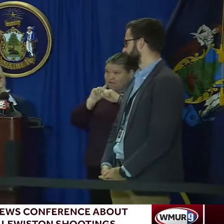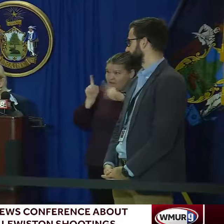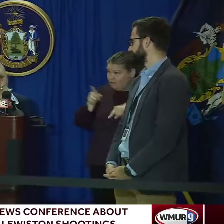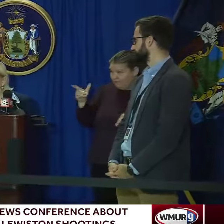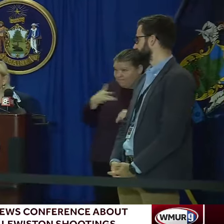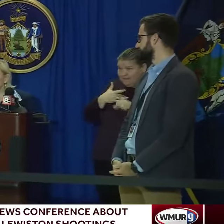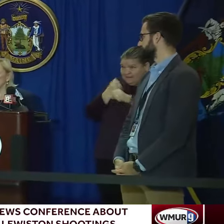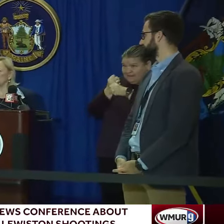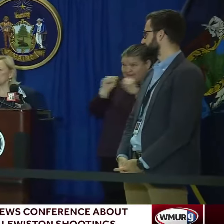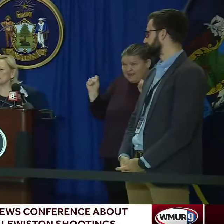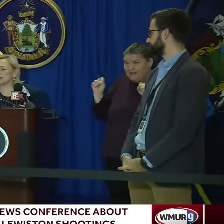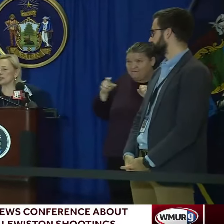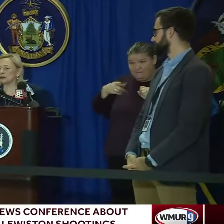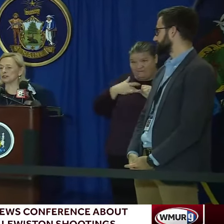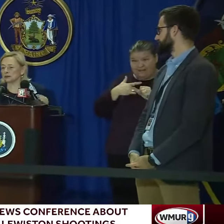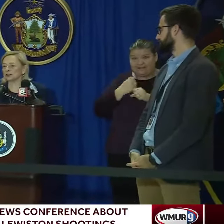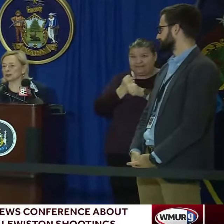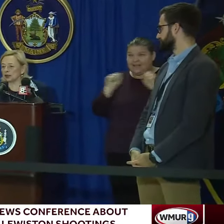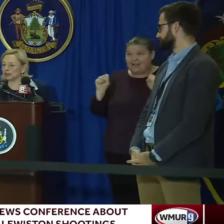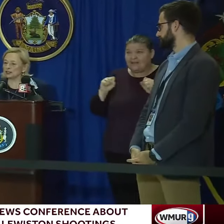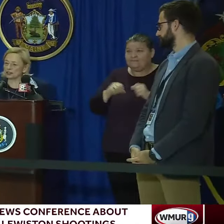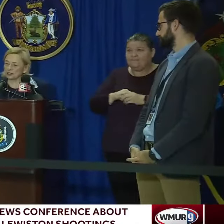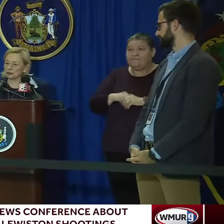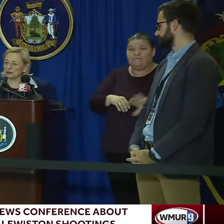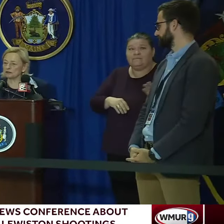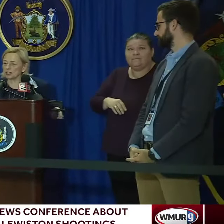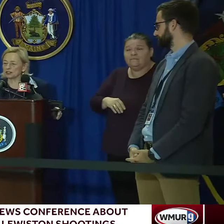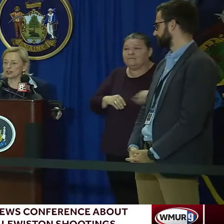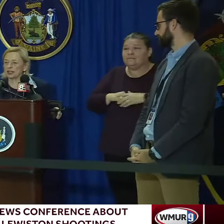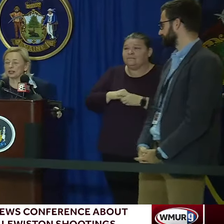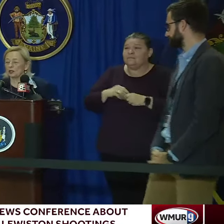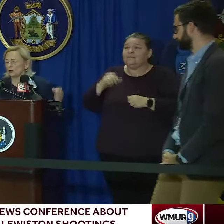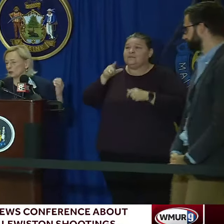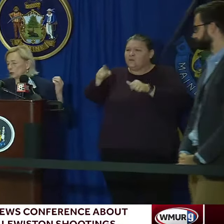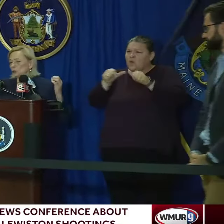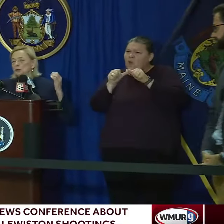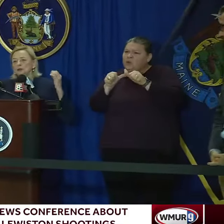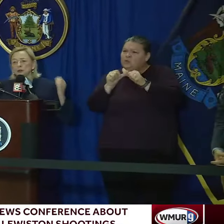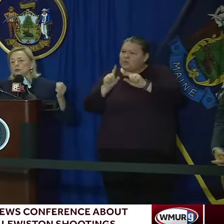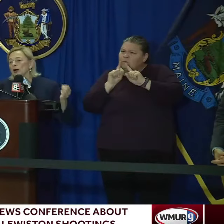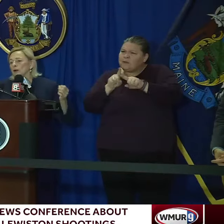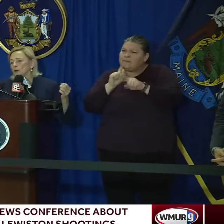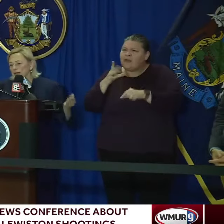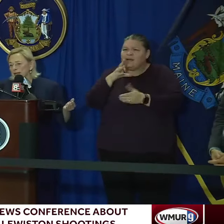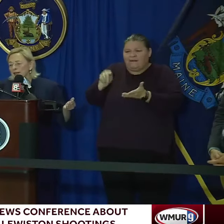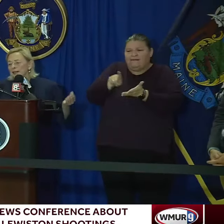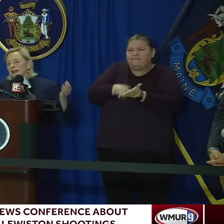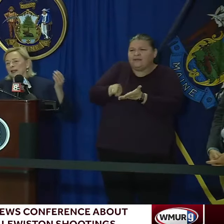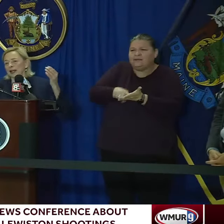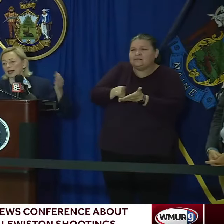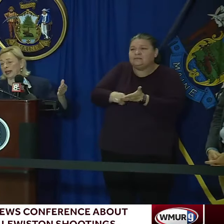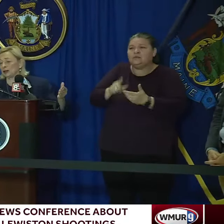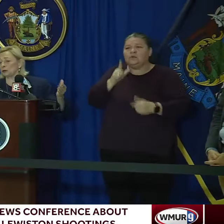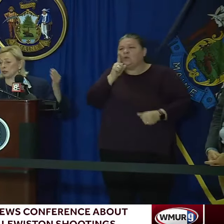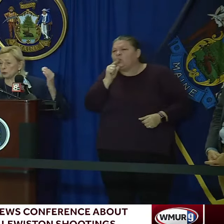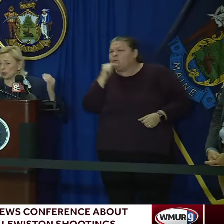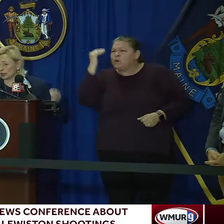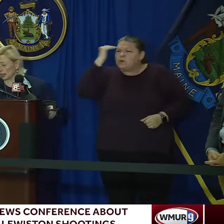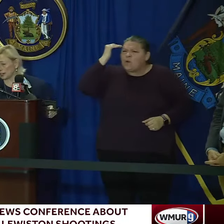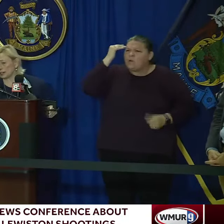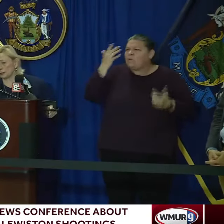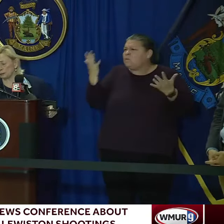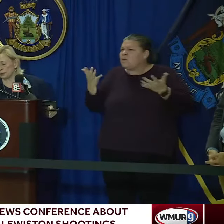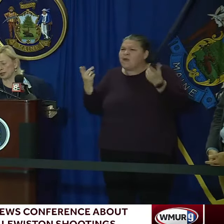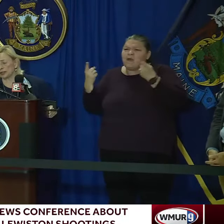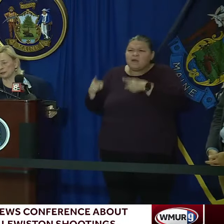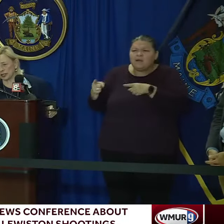I'm sorry, what? They're continuing to respond and continuing to investigate who knew what when, and we want to